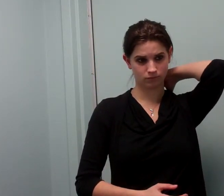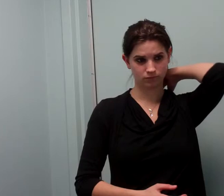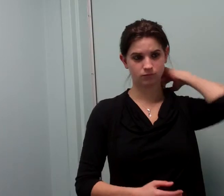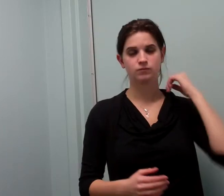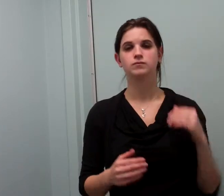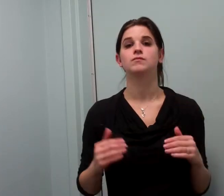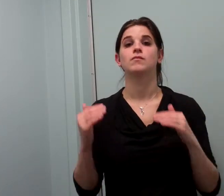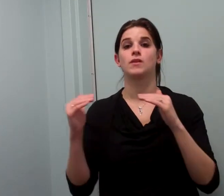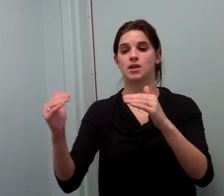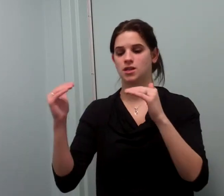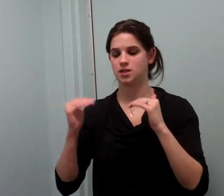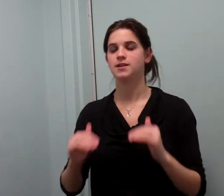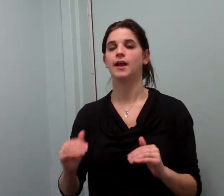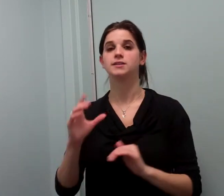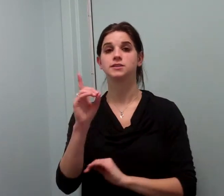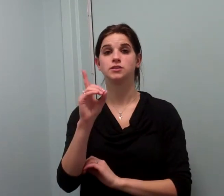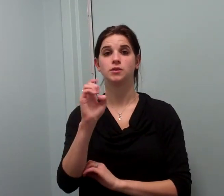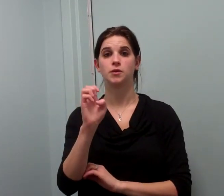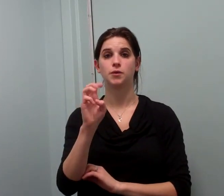Next one, dew point.